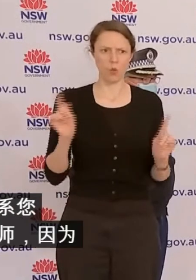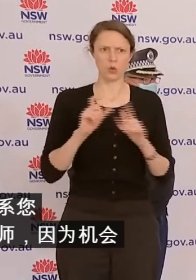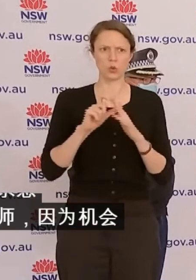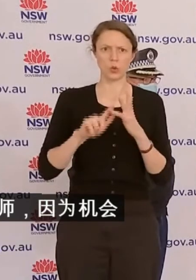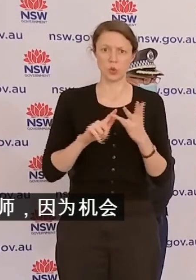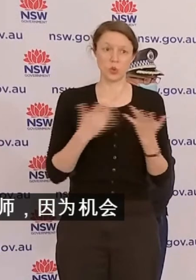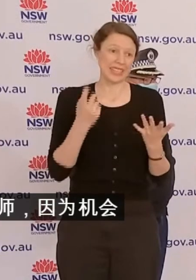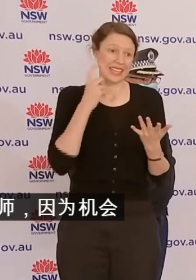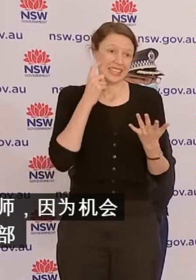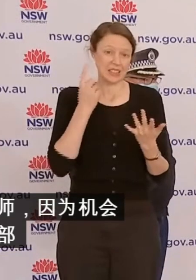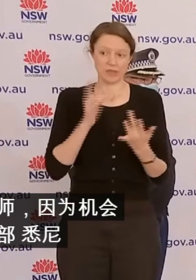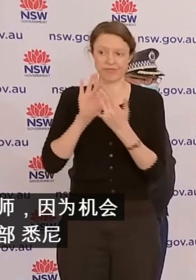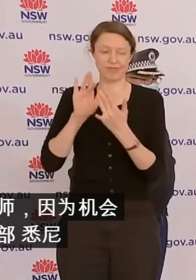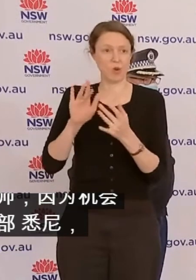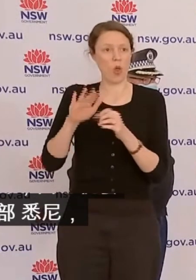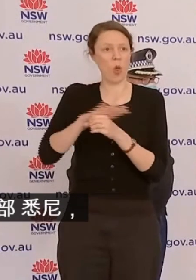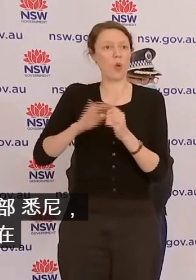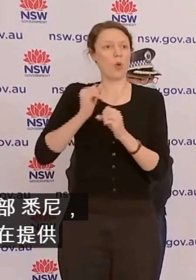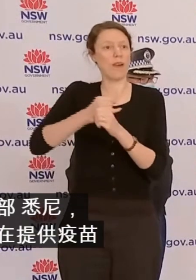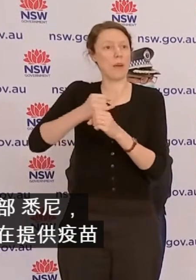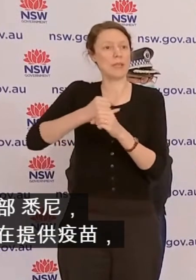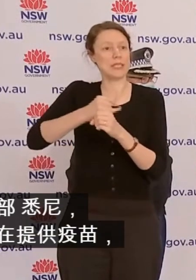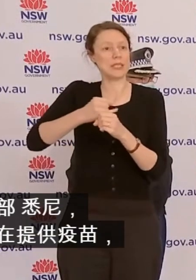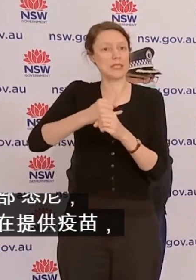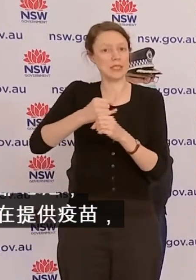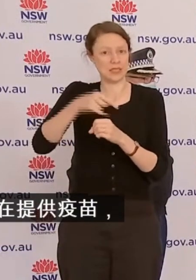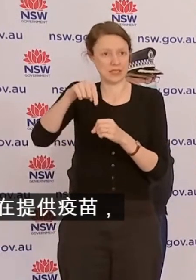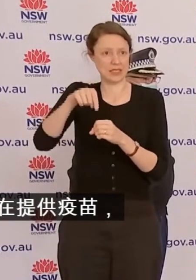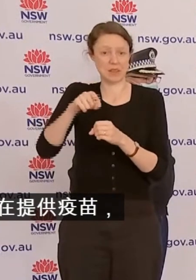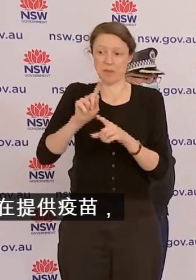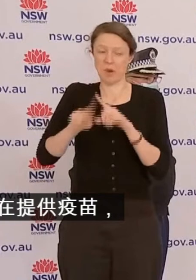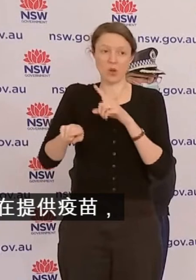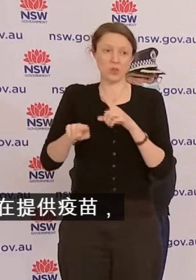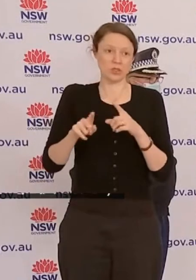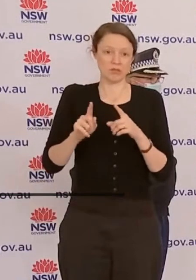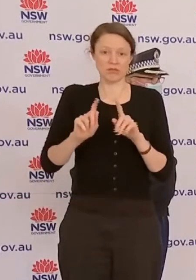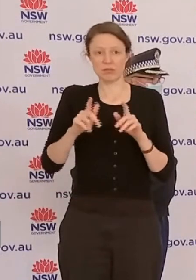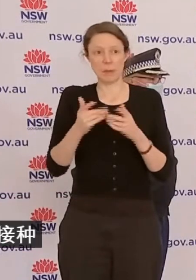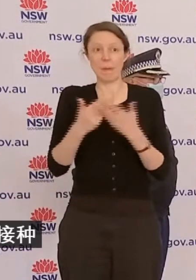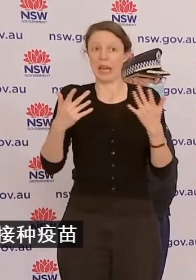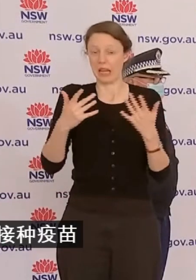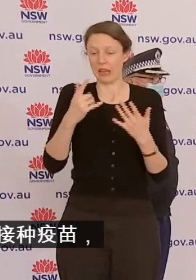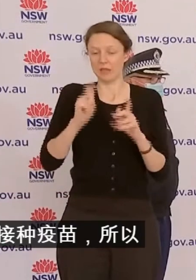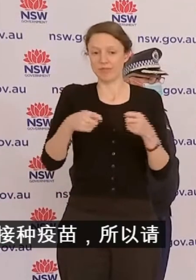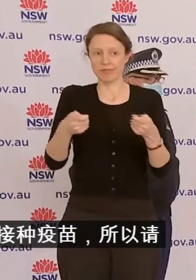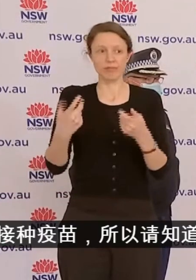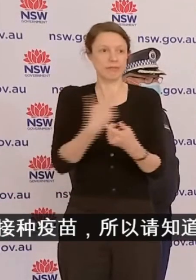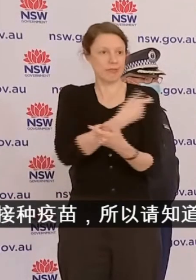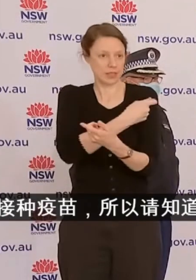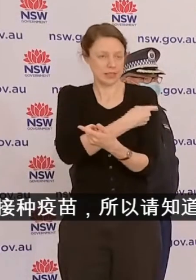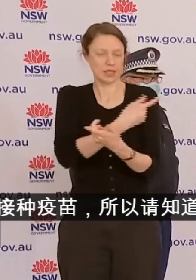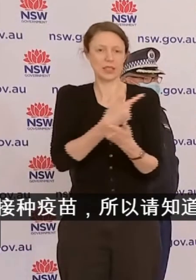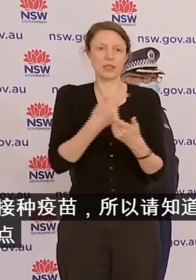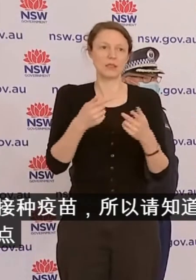chances are in the southwest and western Sydney that pharmacies are now providing vaccine. Your GP is likely to have vaccine. So please know